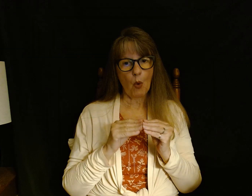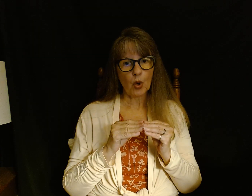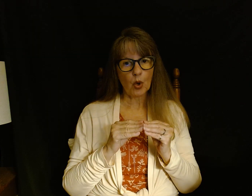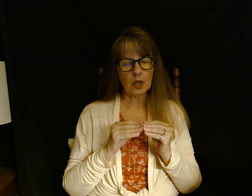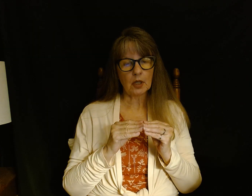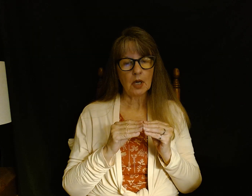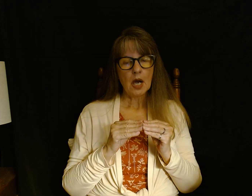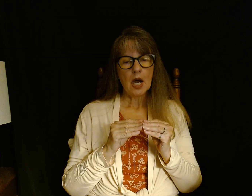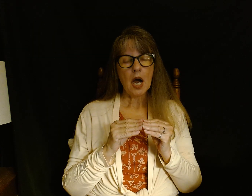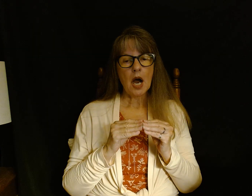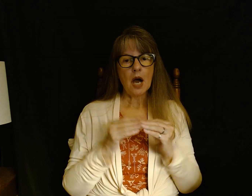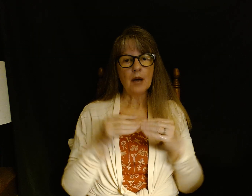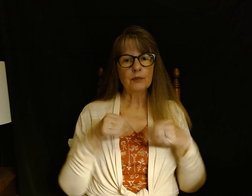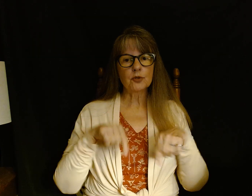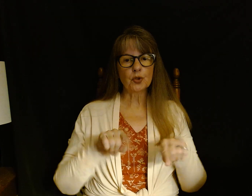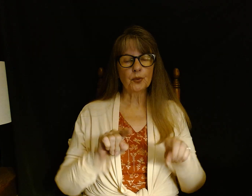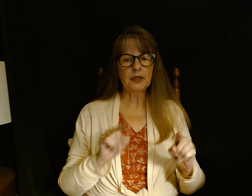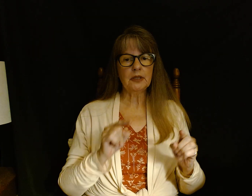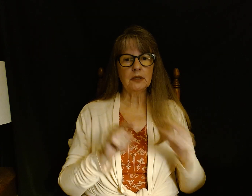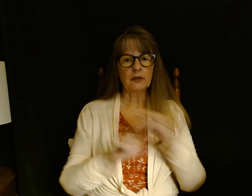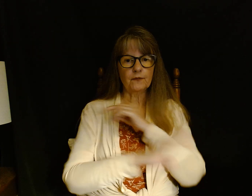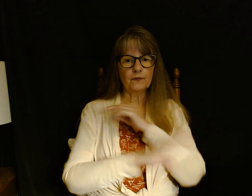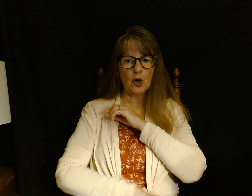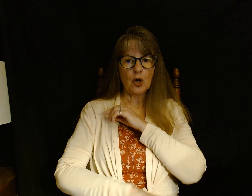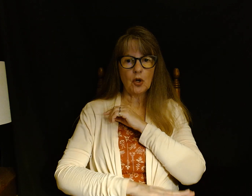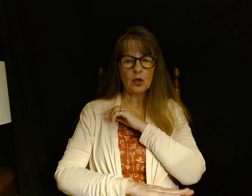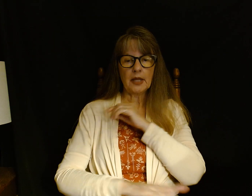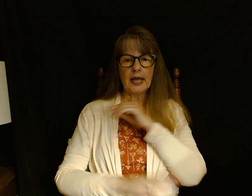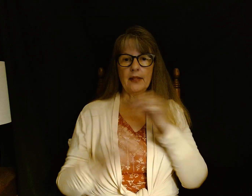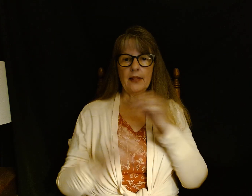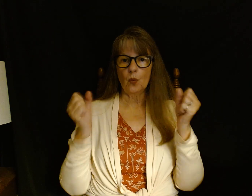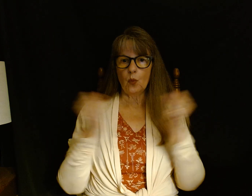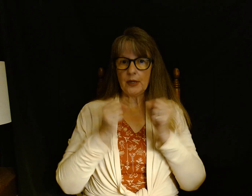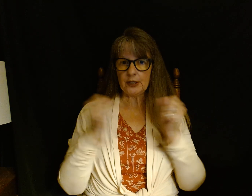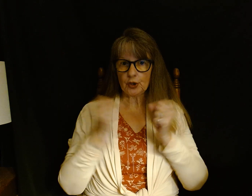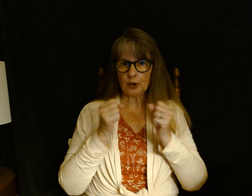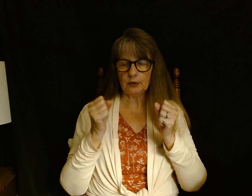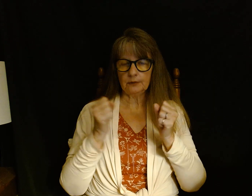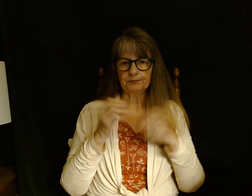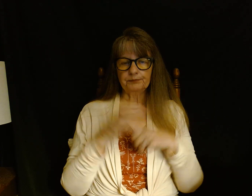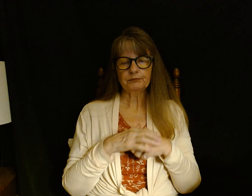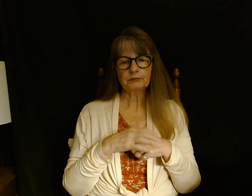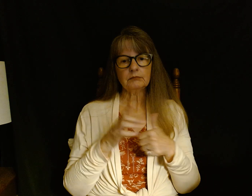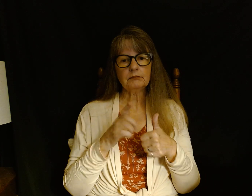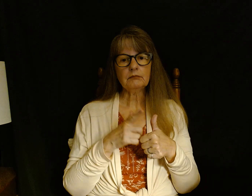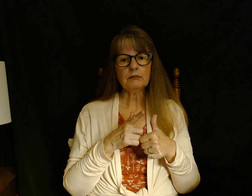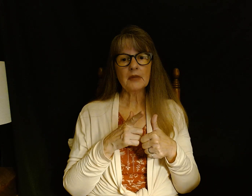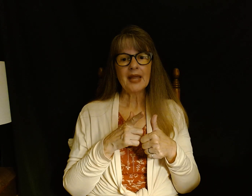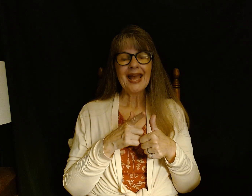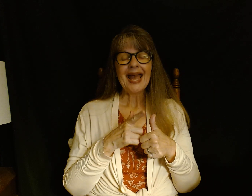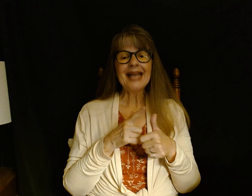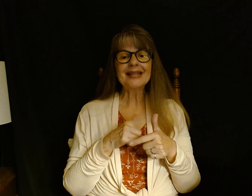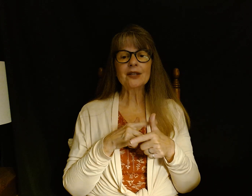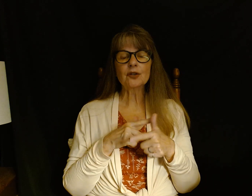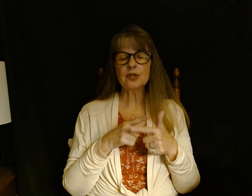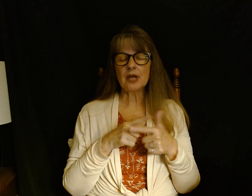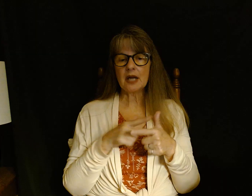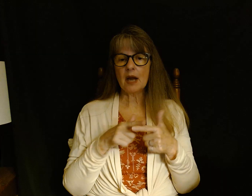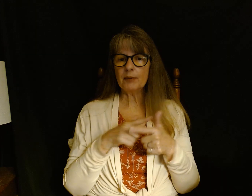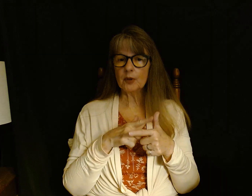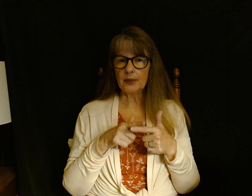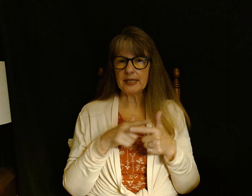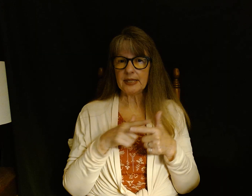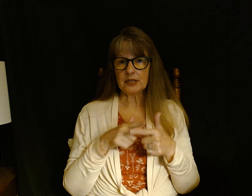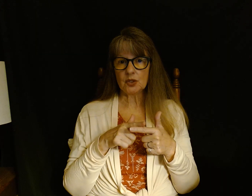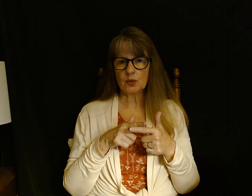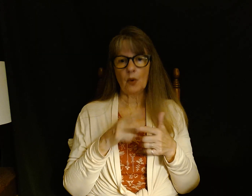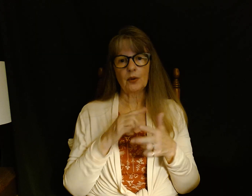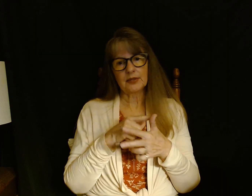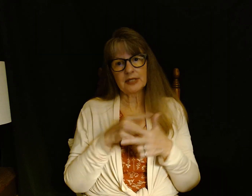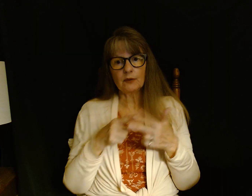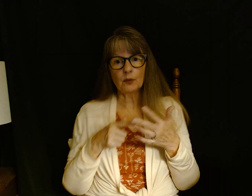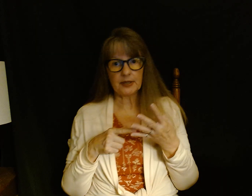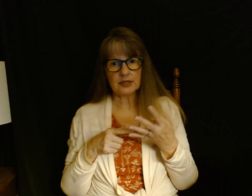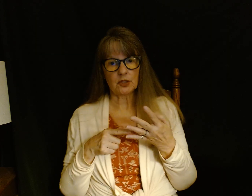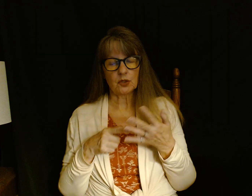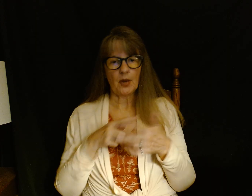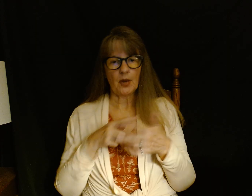more during the fall and the winter. And there's a couple of reasons, or several reasons why. So